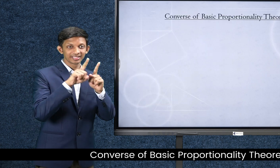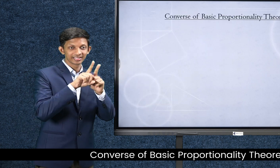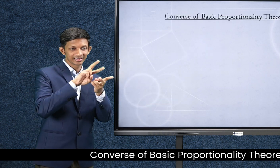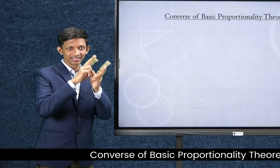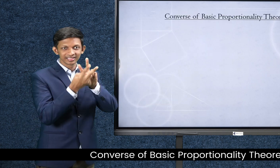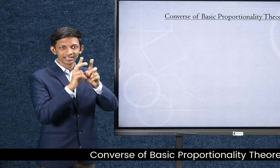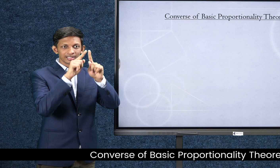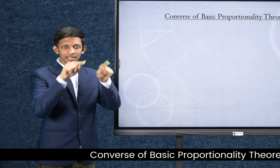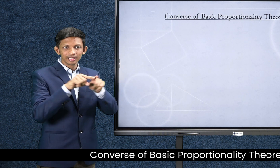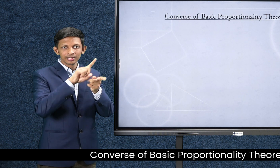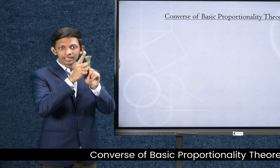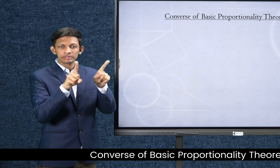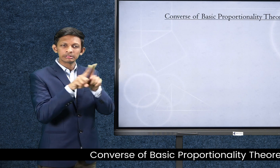Converse of basic proportionality theorem.